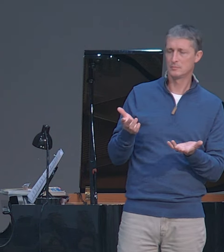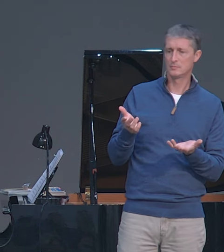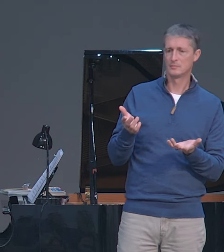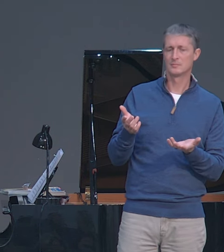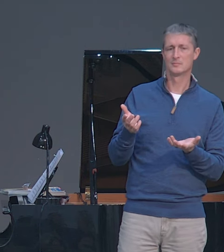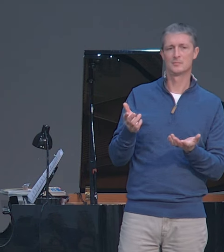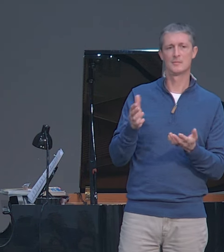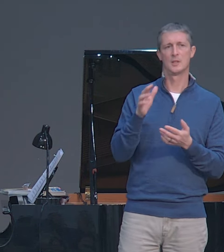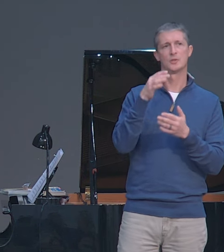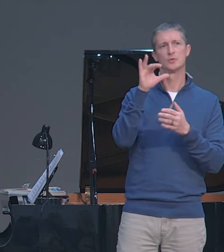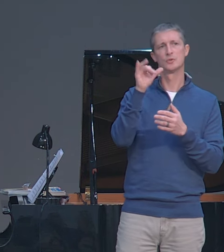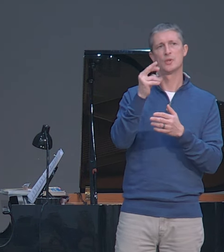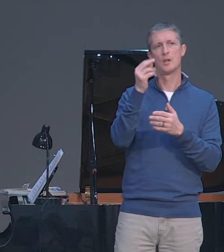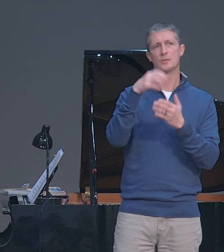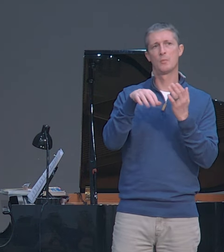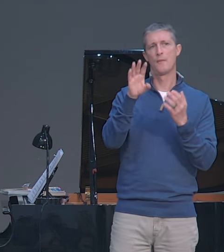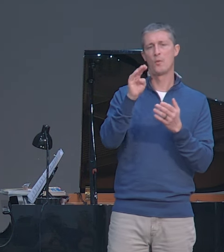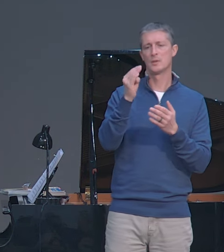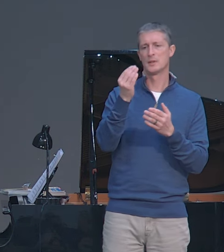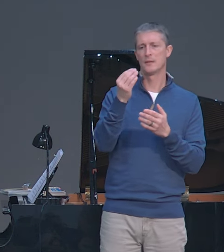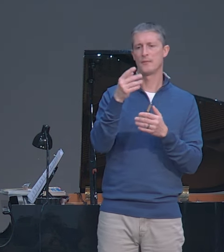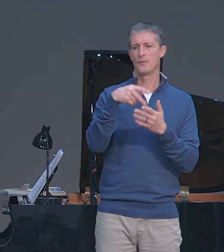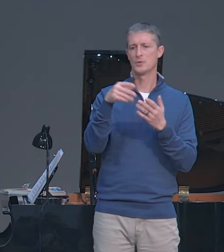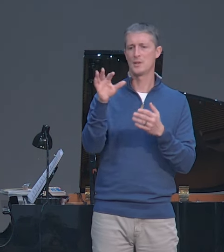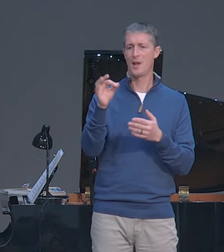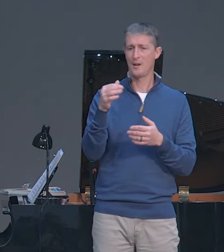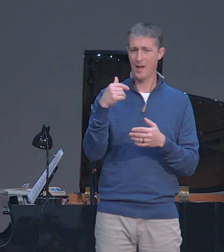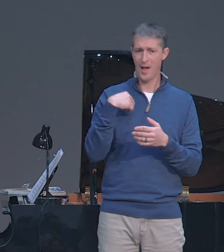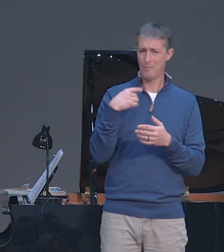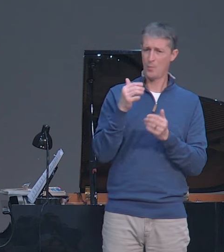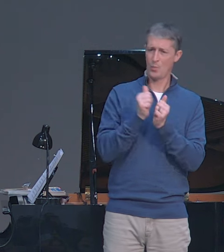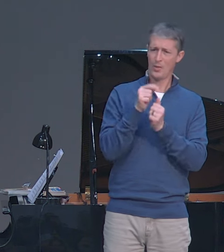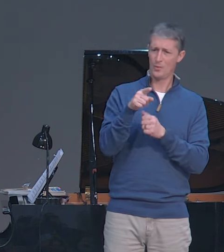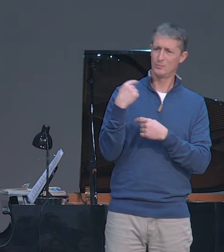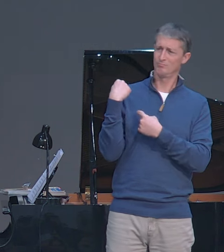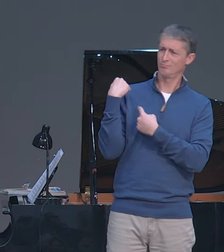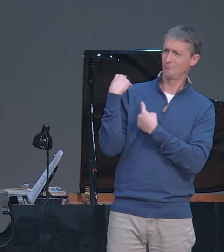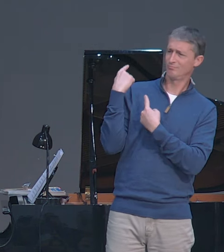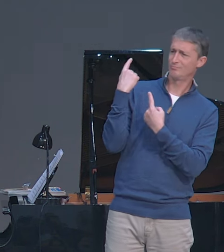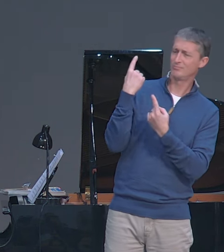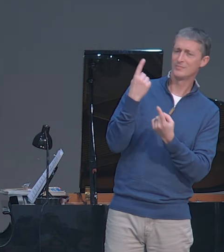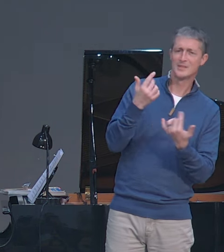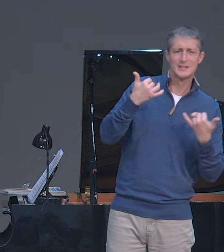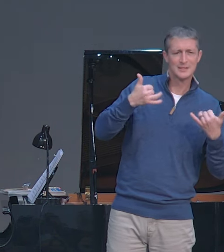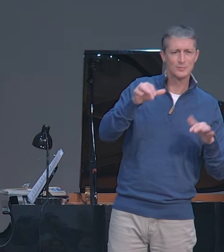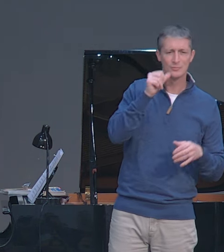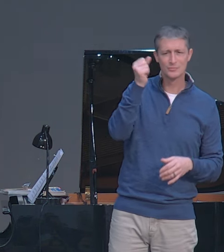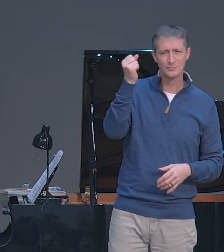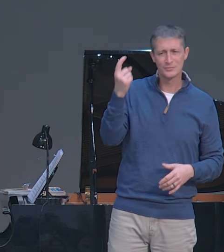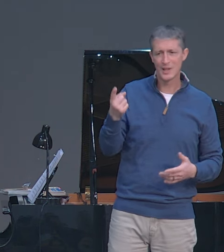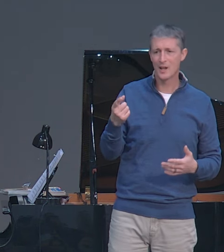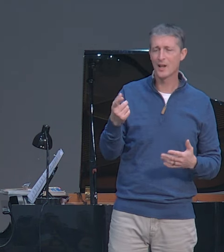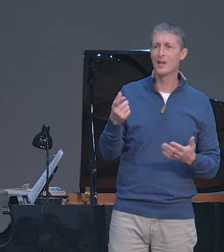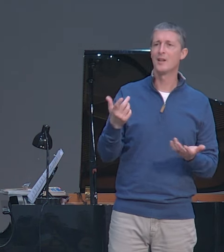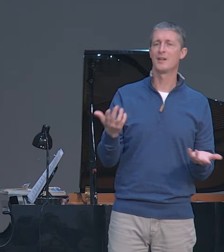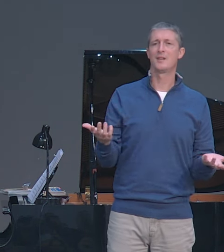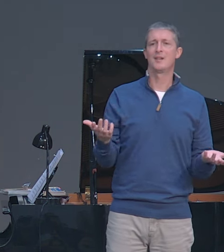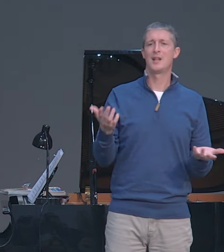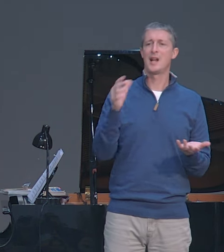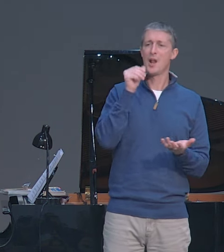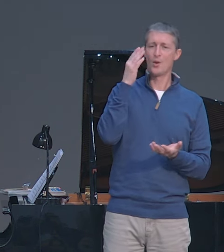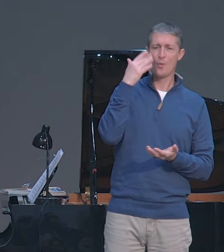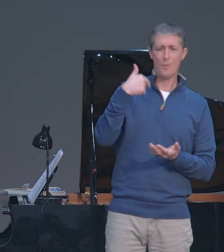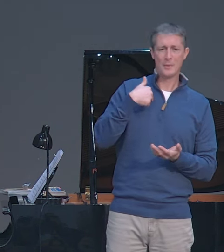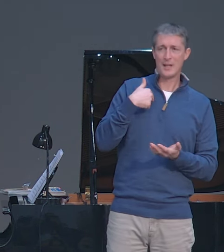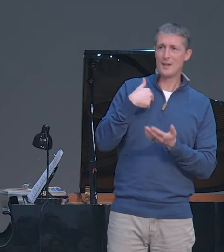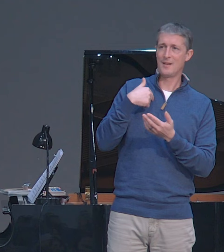9, Jesus said to him, listen to this. Have I been with you so long, and you still do not know me,